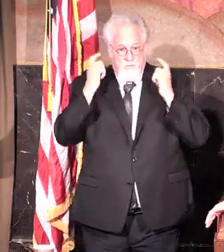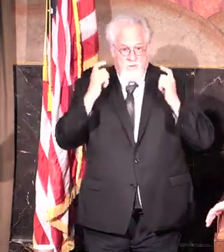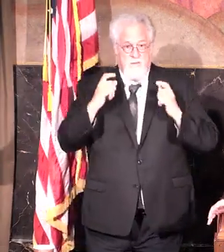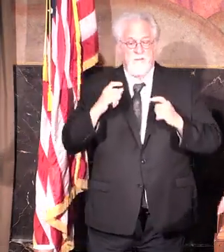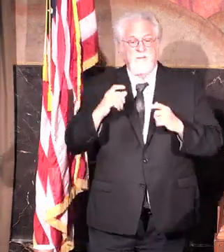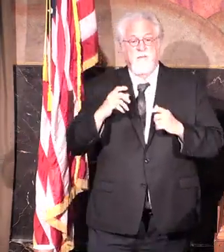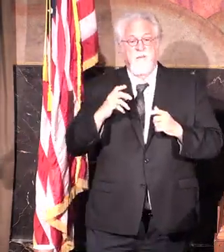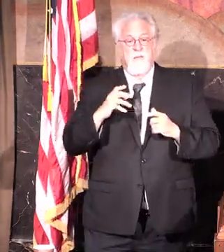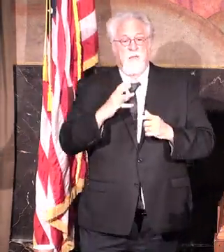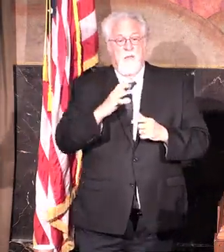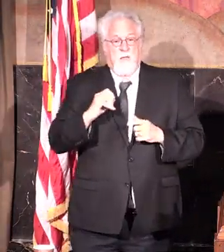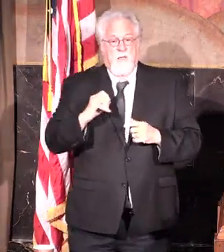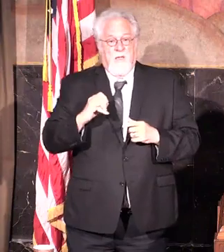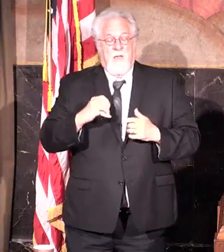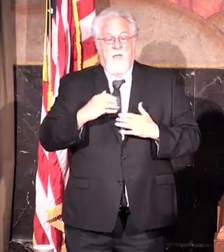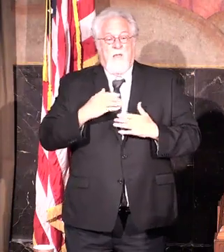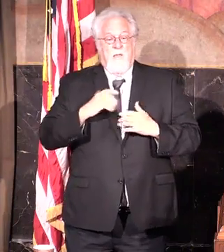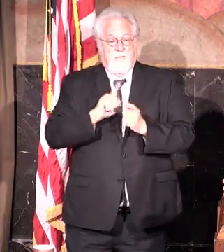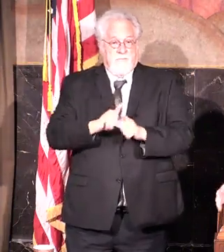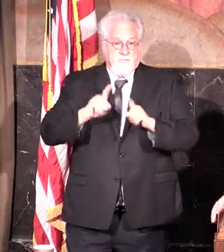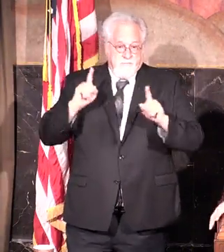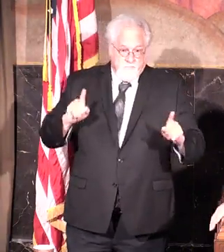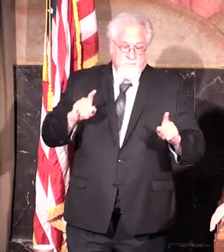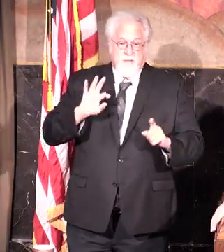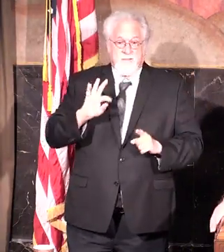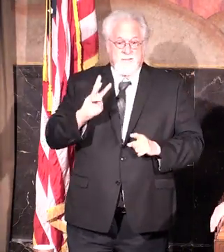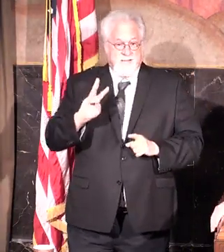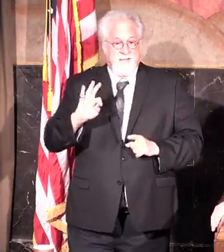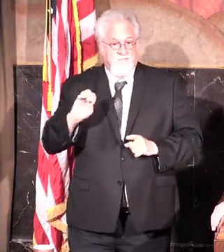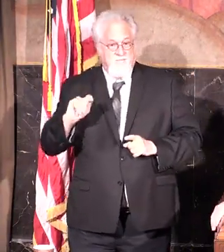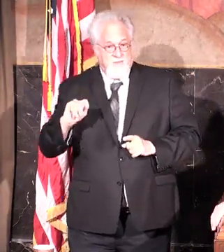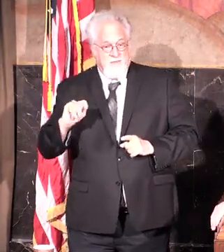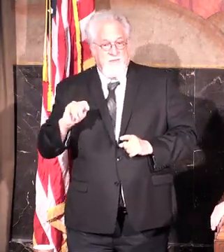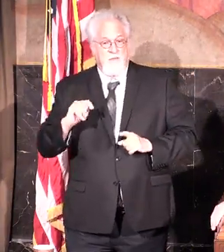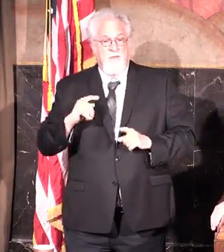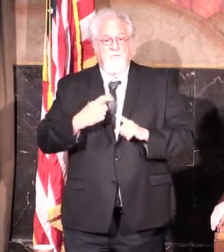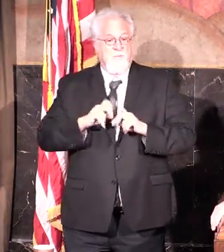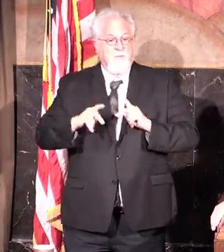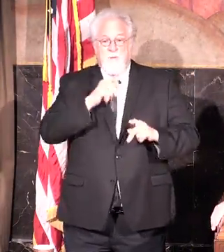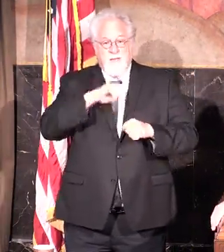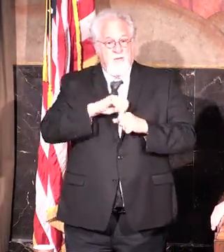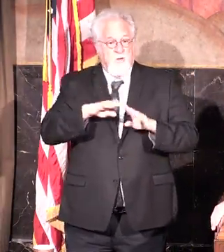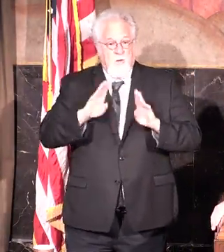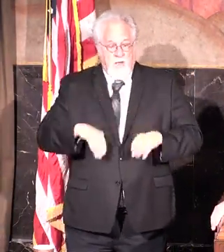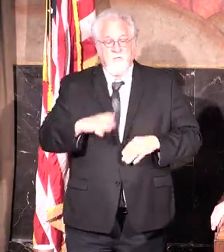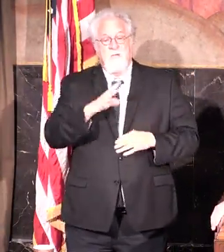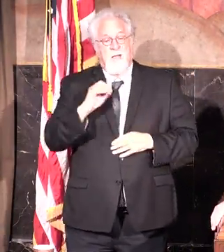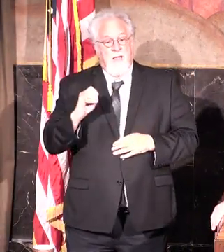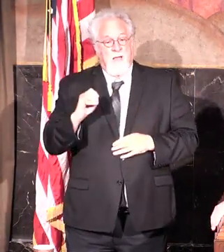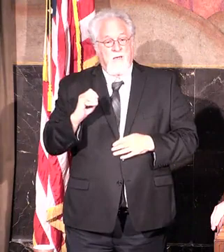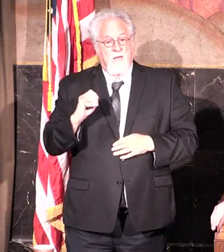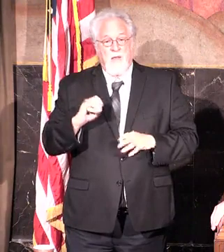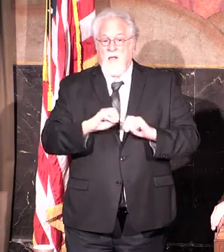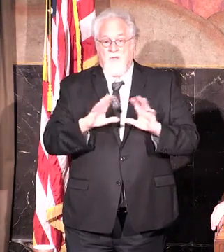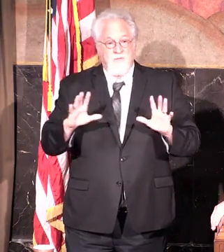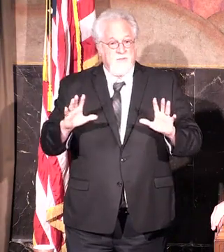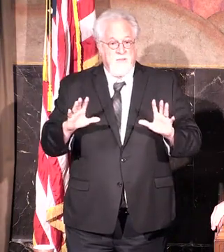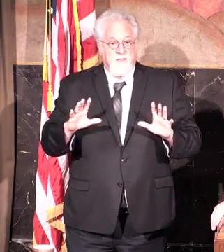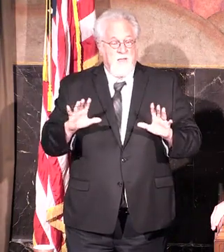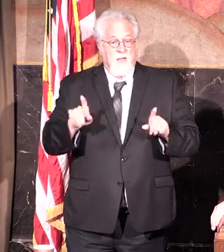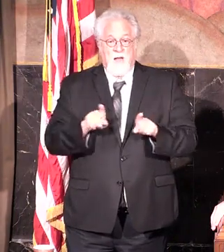home and they keep physically distant, at least 6 feet from people not in their immediate household. And obviously,